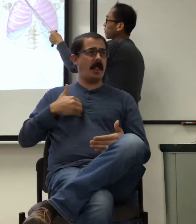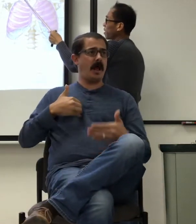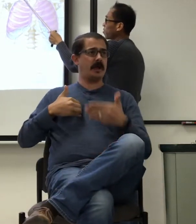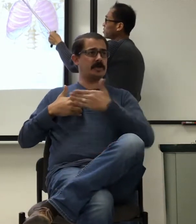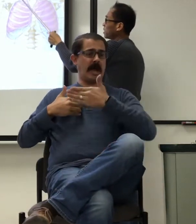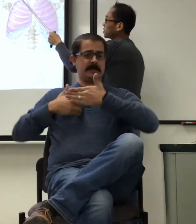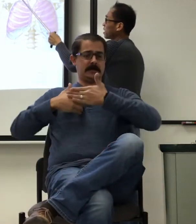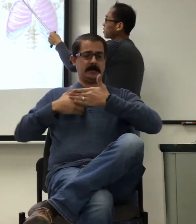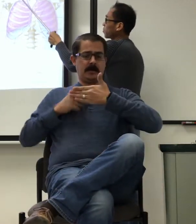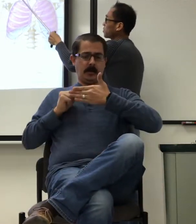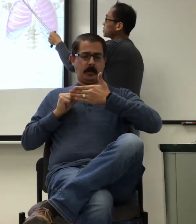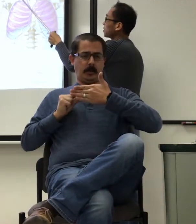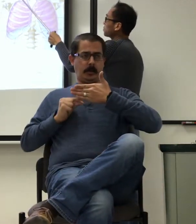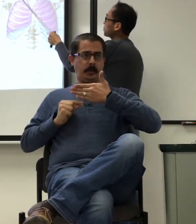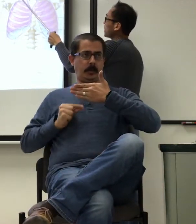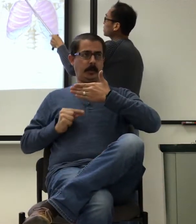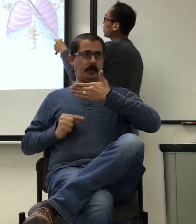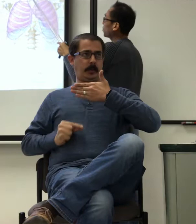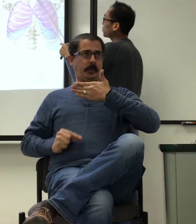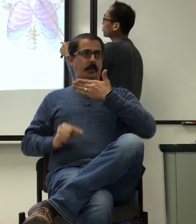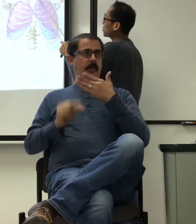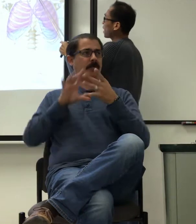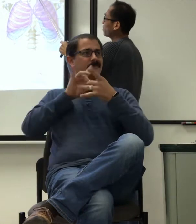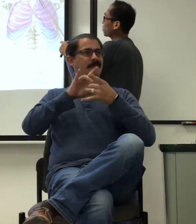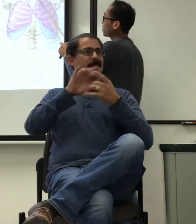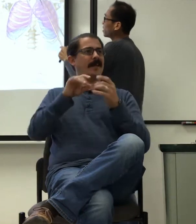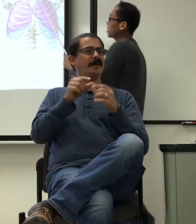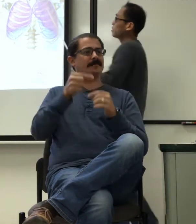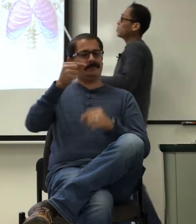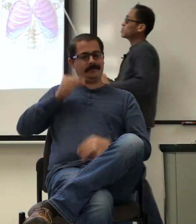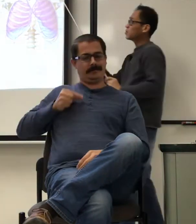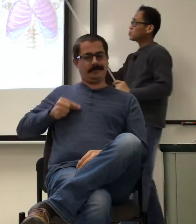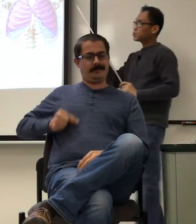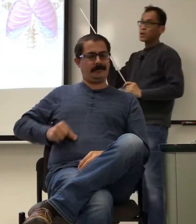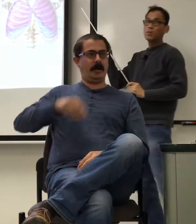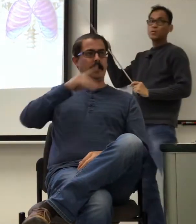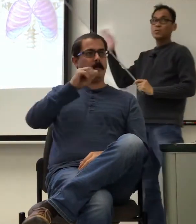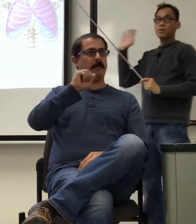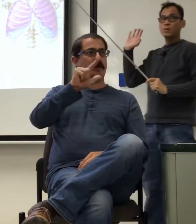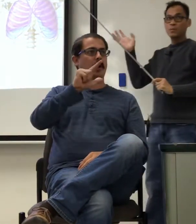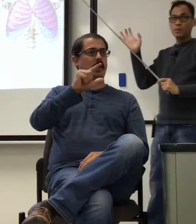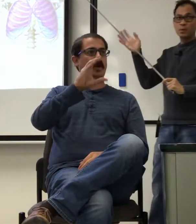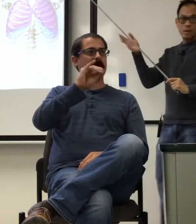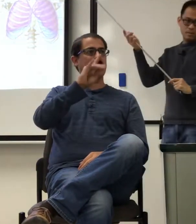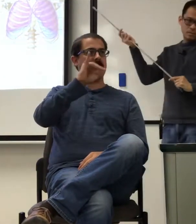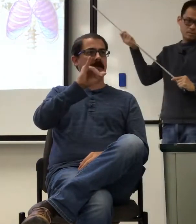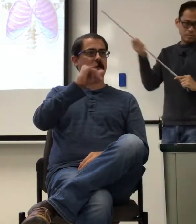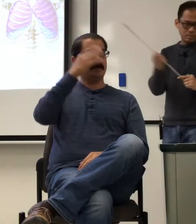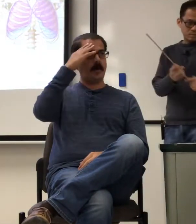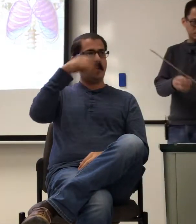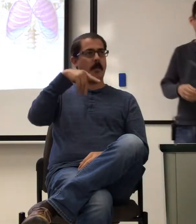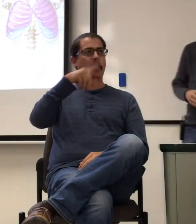wall. They are indeed stuck through this little space called the pleural cavity. So you should note the pleura.